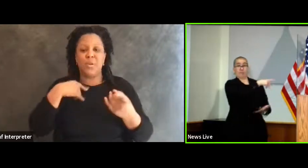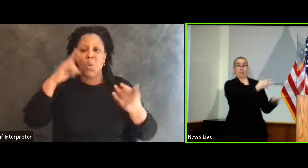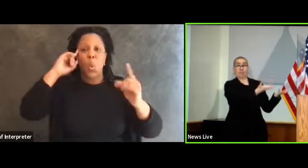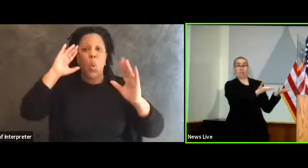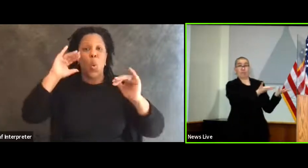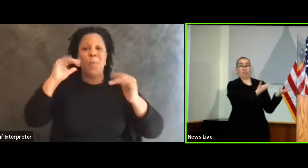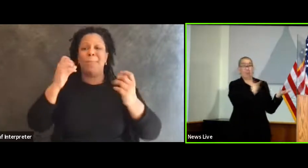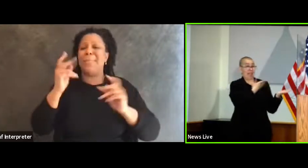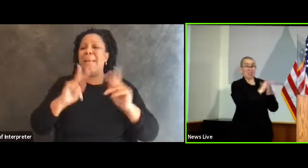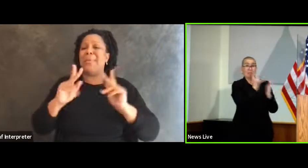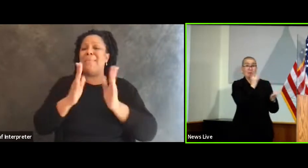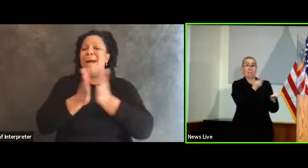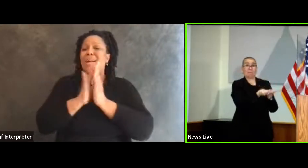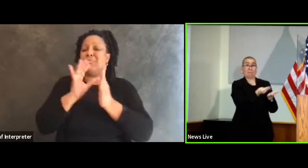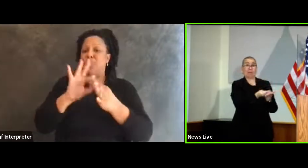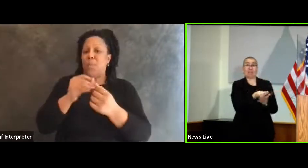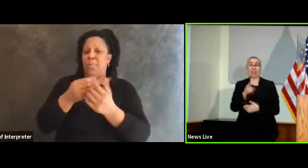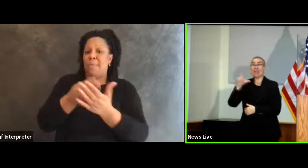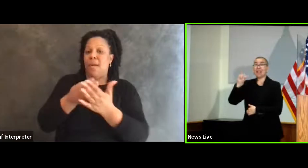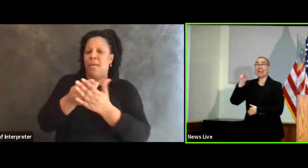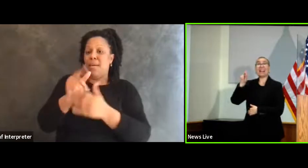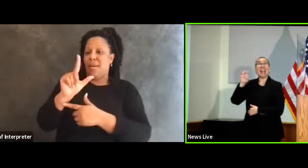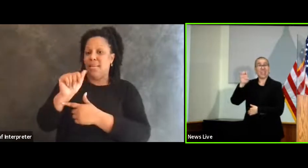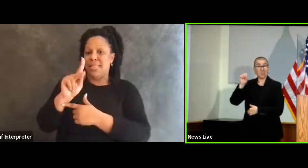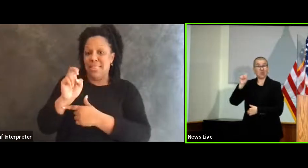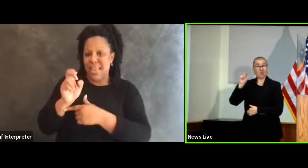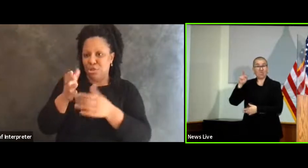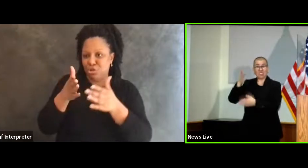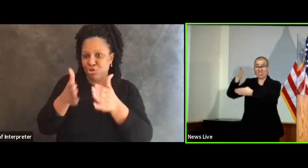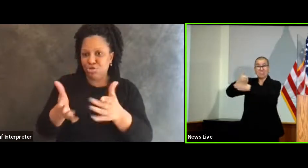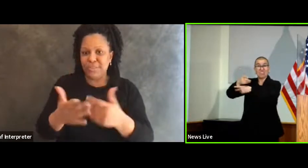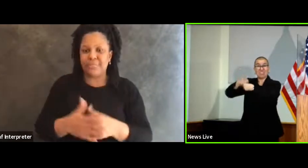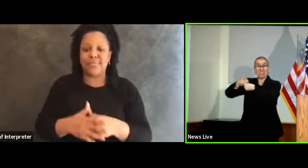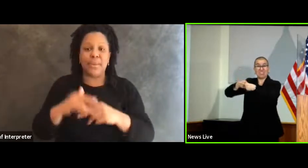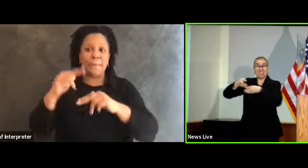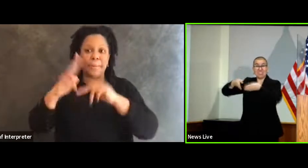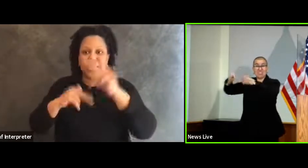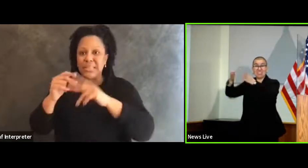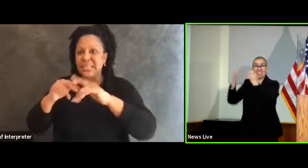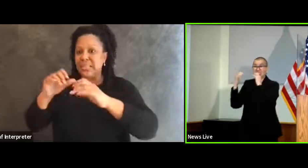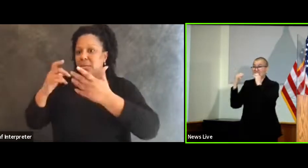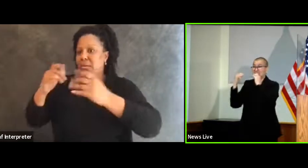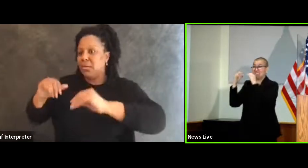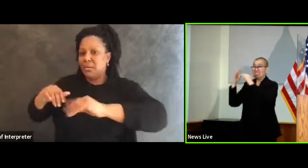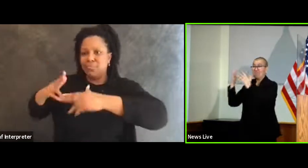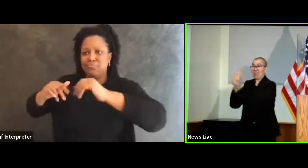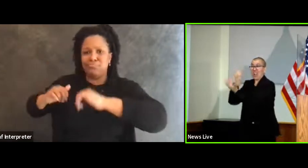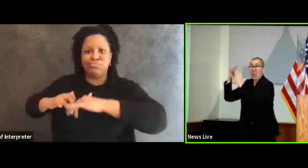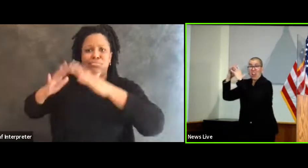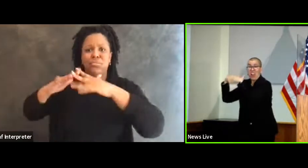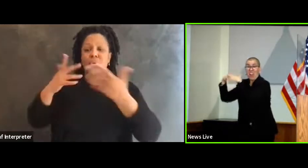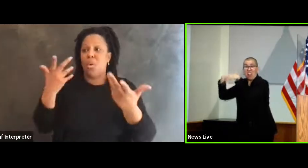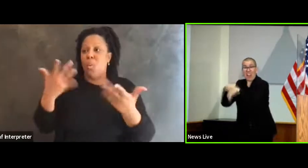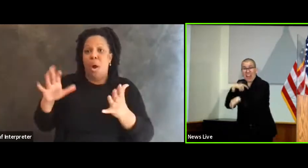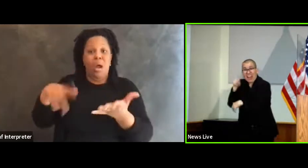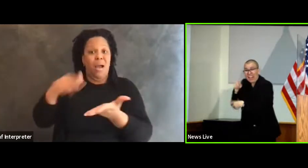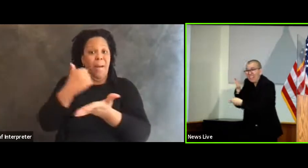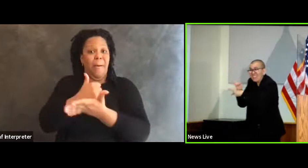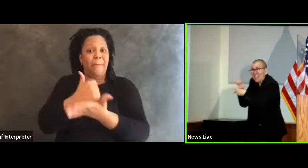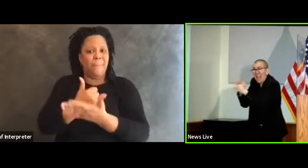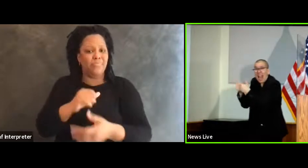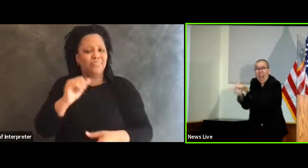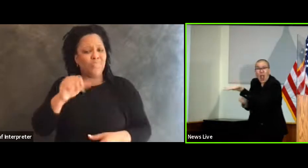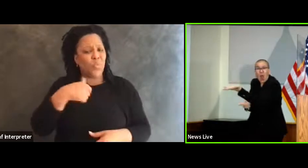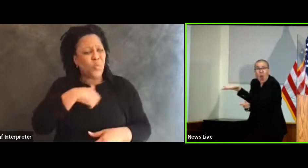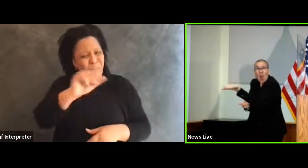Street and University and rebuilding, as we saw, and there wasn't really a desire to help. Yes, we have to figure this out, because the hellish part of this too